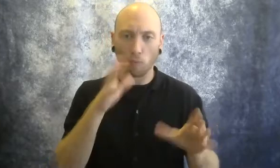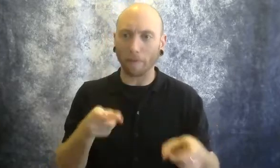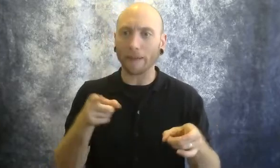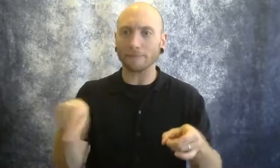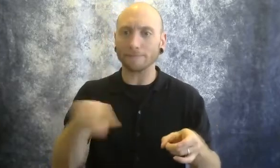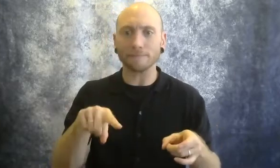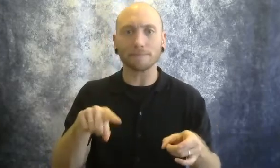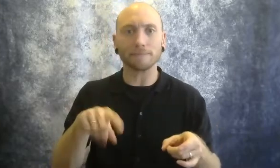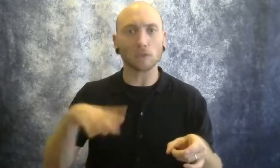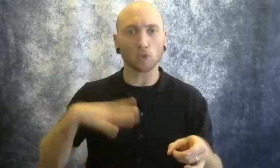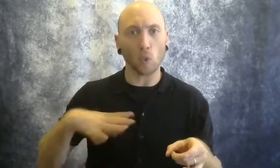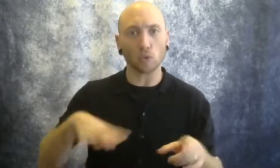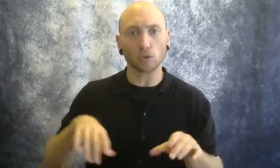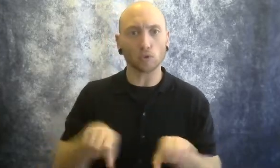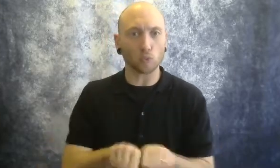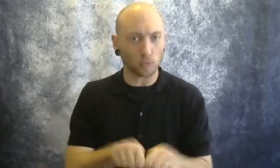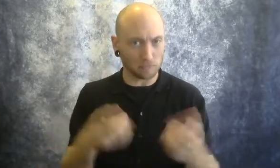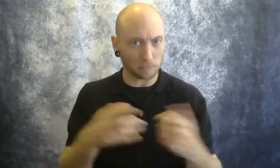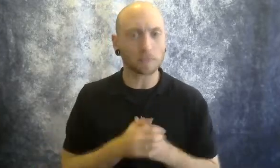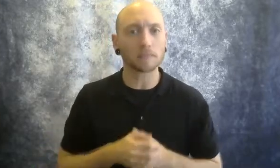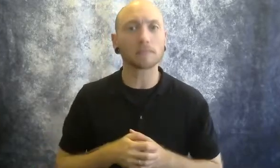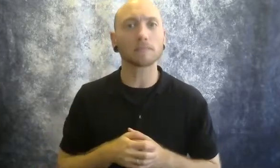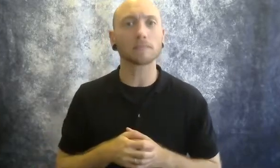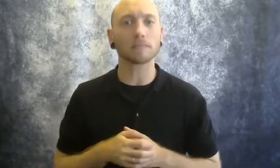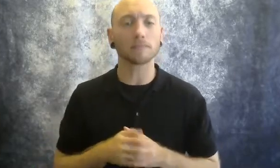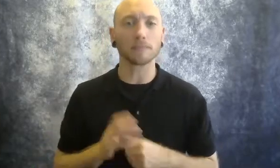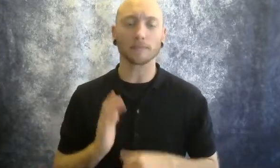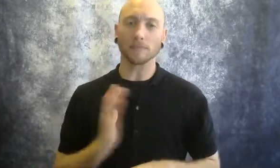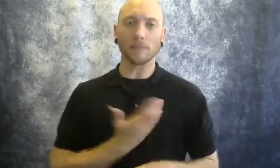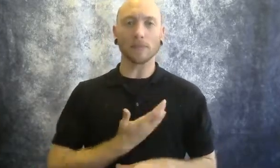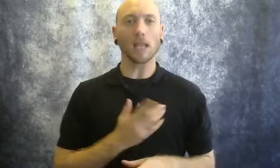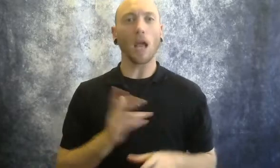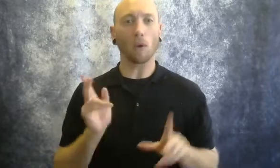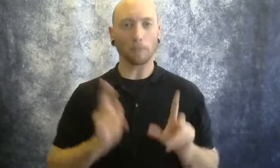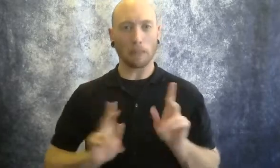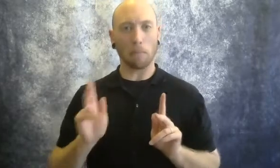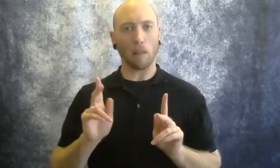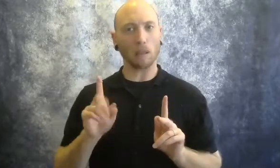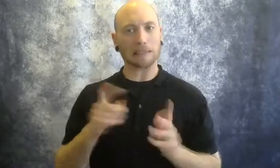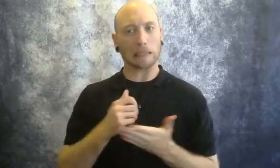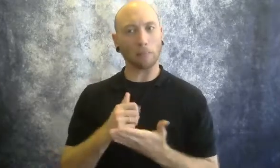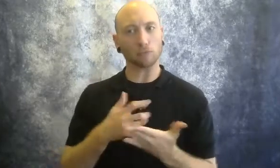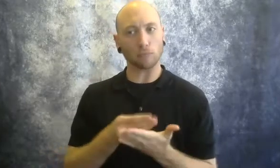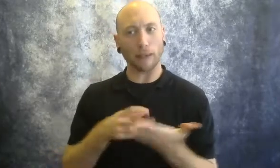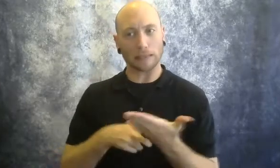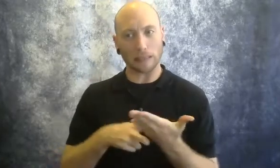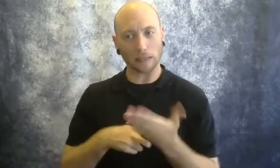So include clothing and shoes. And he says, our folks going to Haiti and the Dominican Republic are in need of assistance to purchase